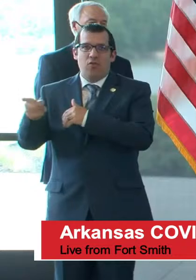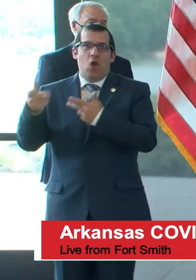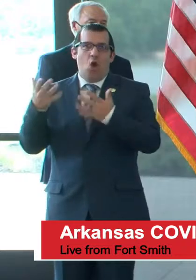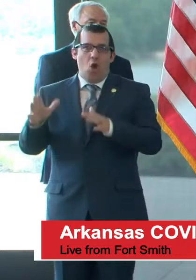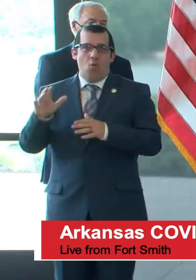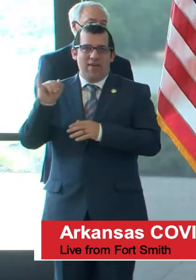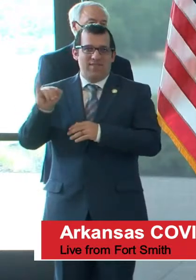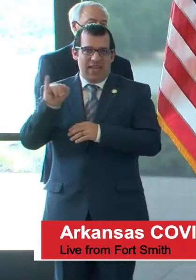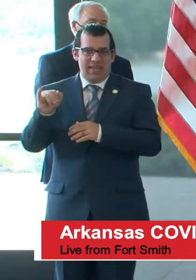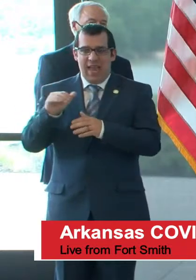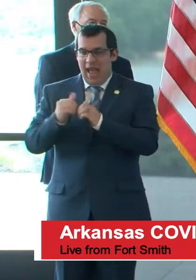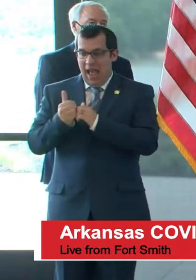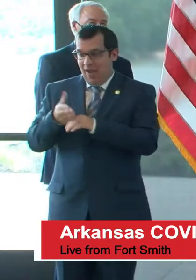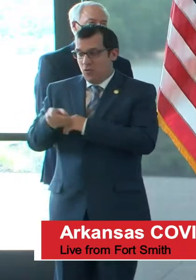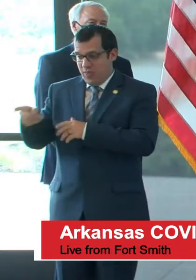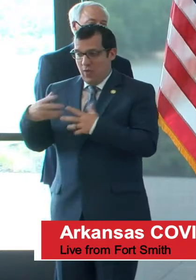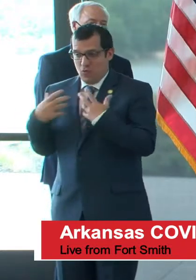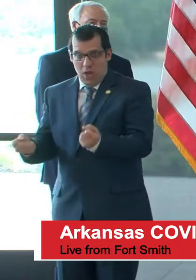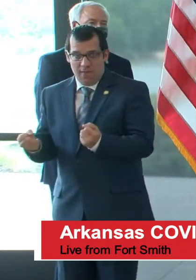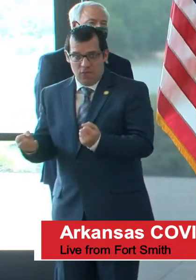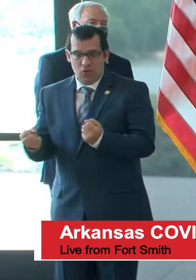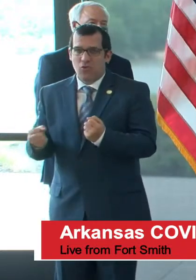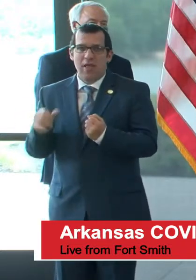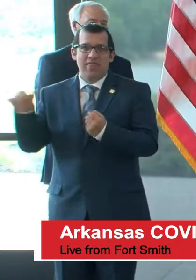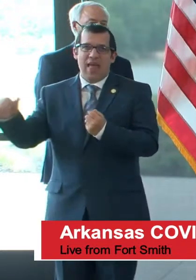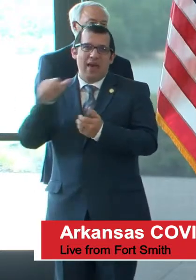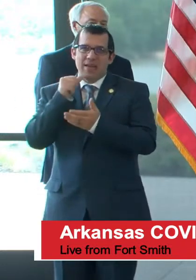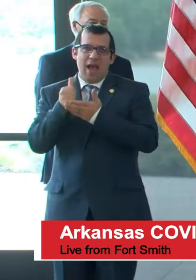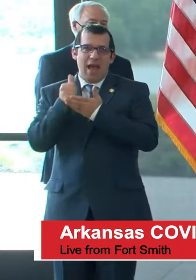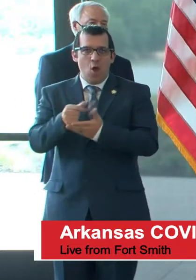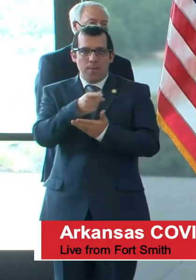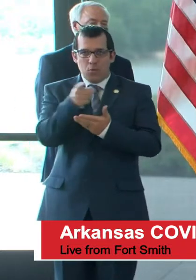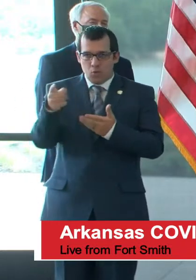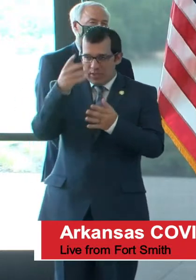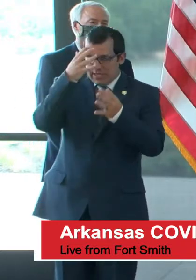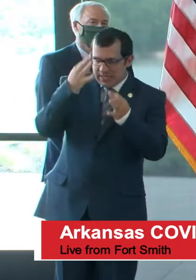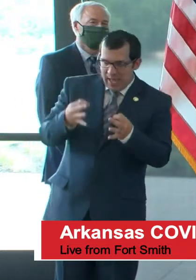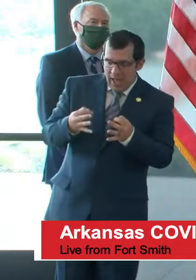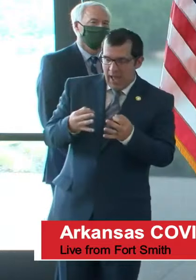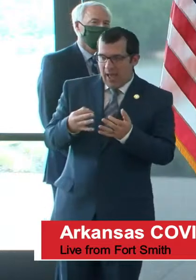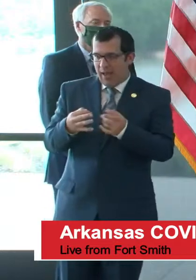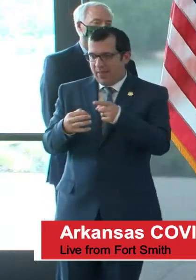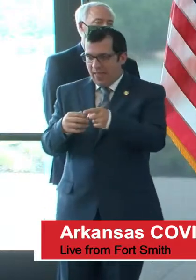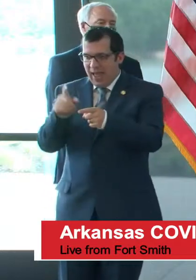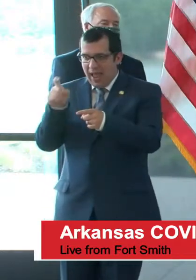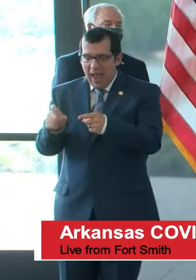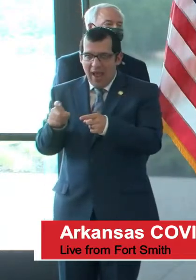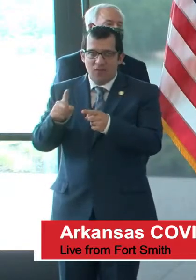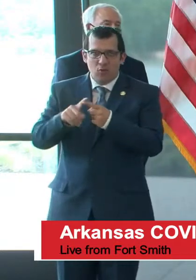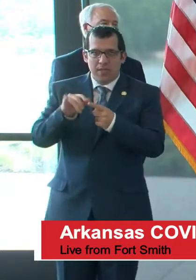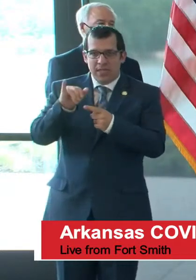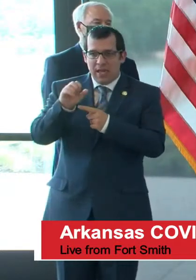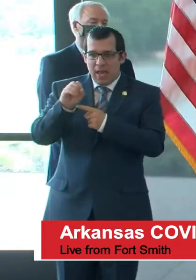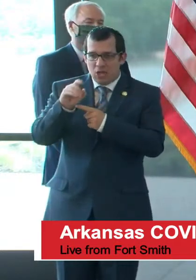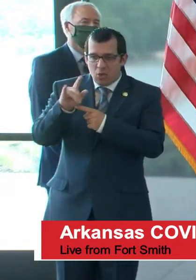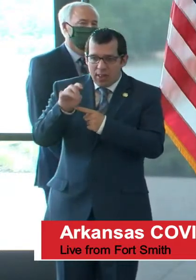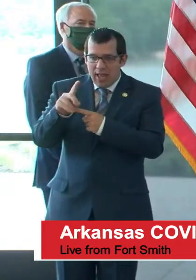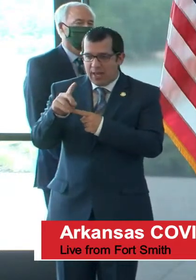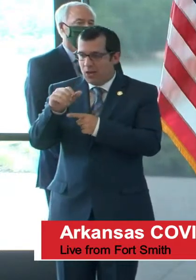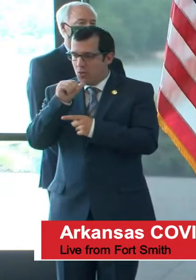been infected, after they've recovered. So it doesn't help you with making decisions about whether this person needs to be isolated or